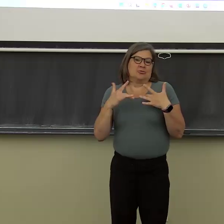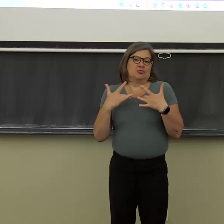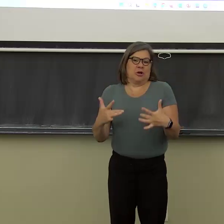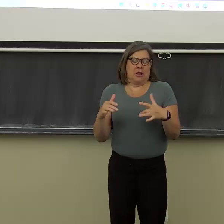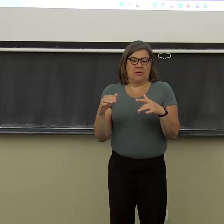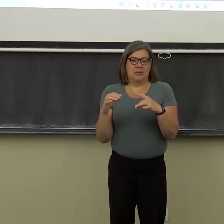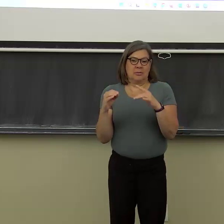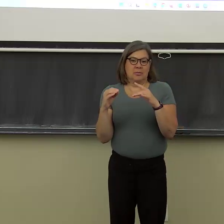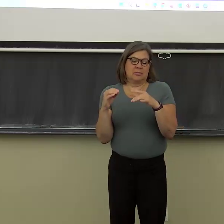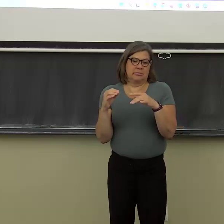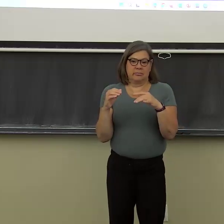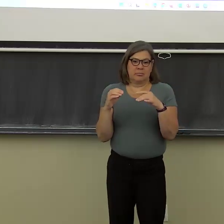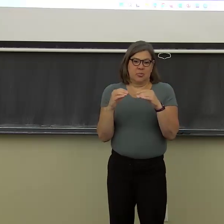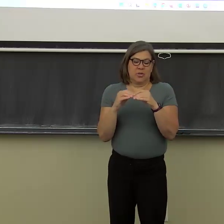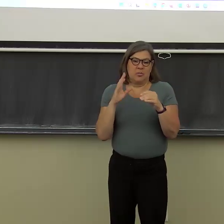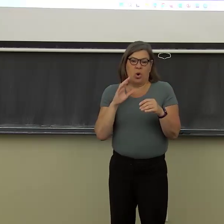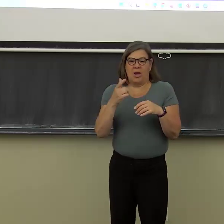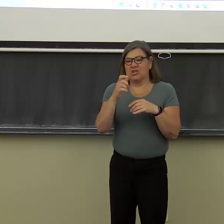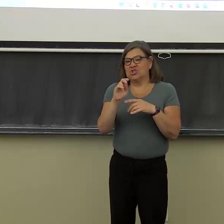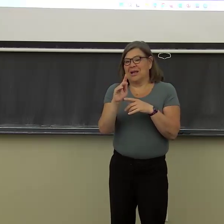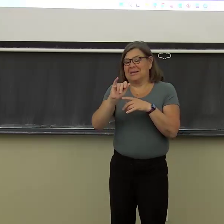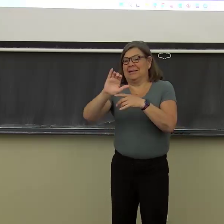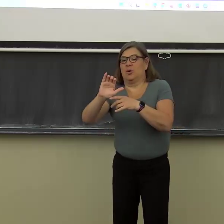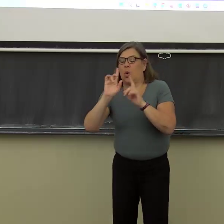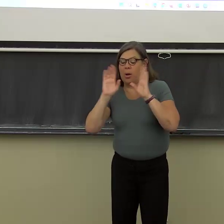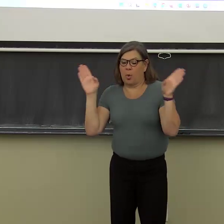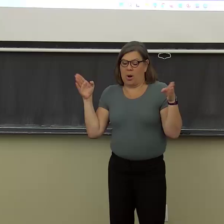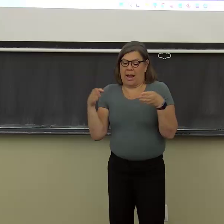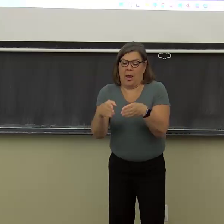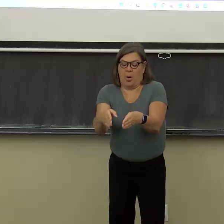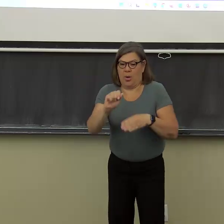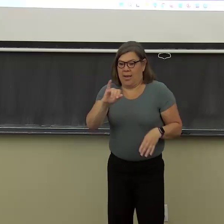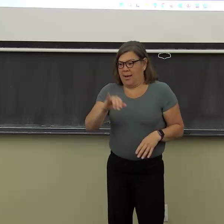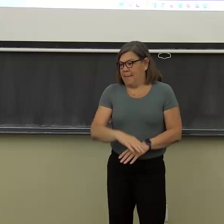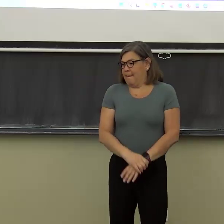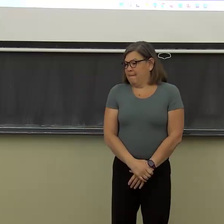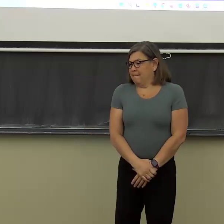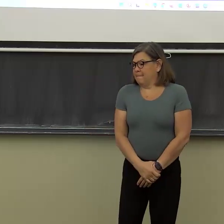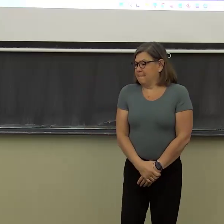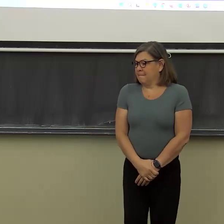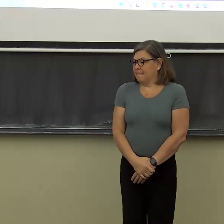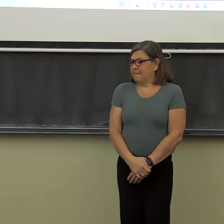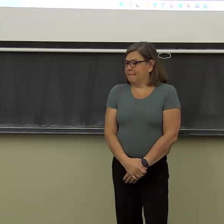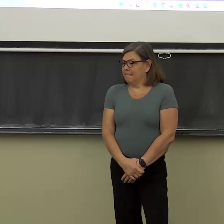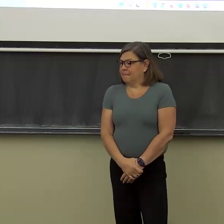within agentic AI and narrow AI, etc.